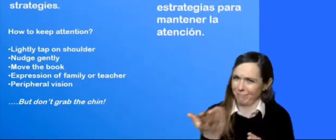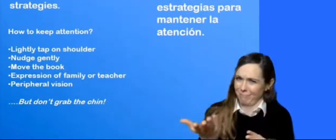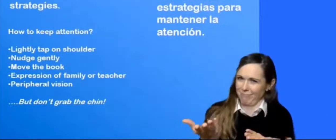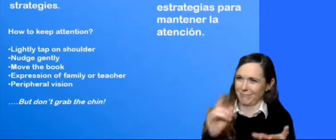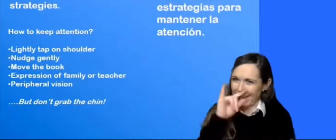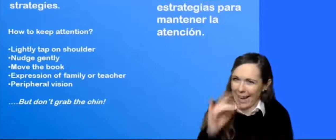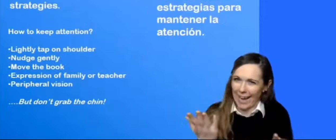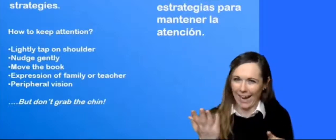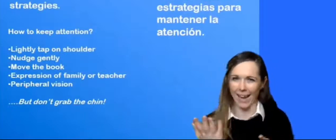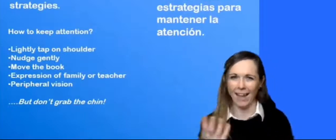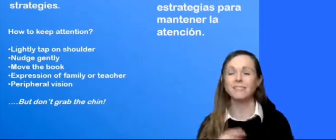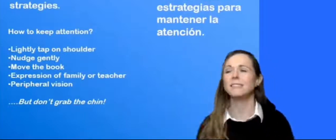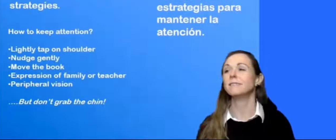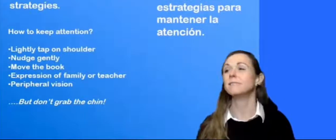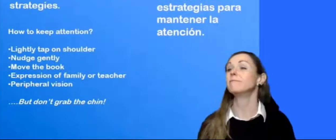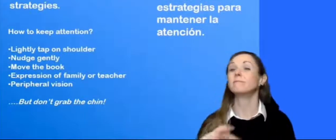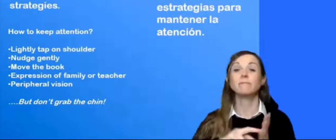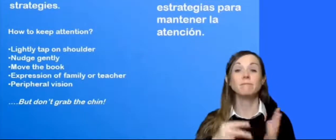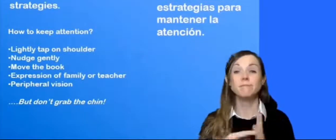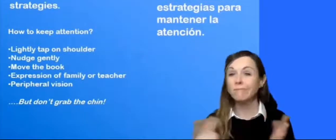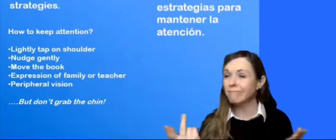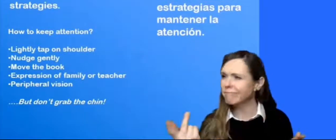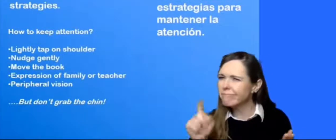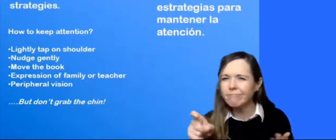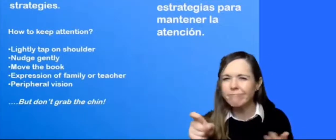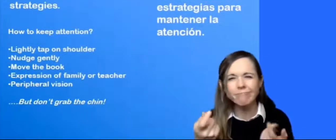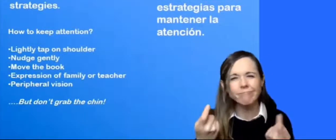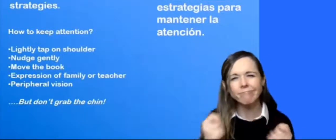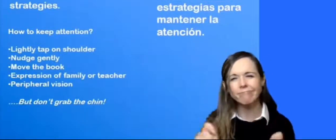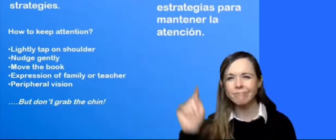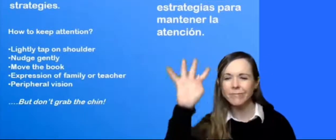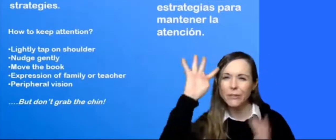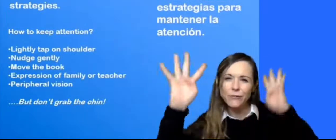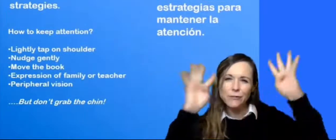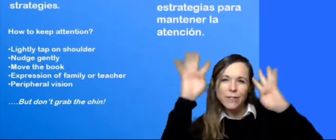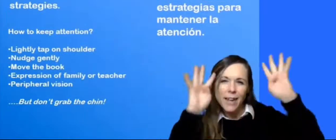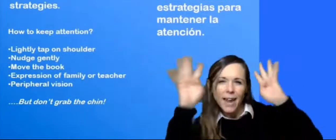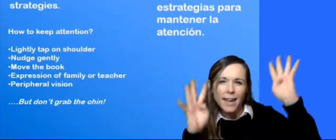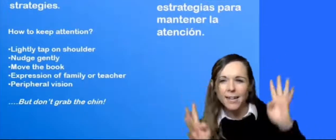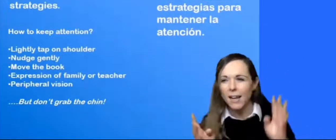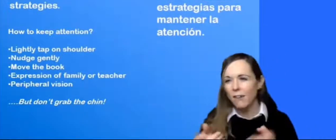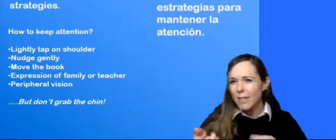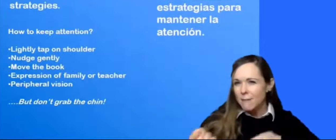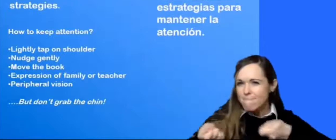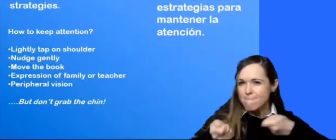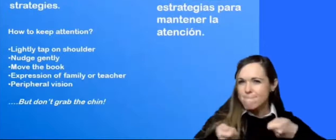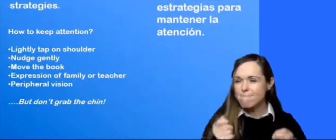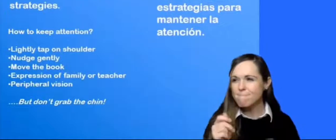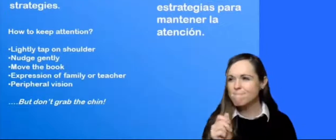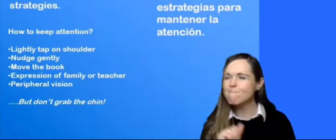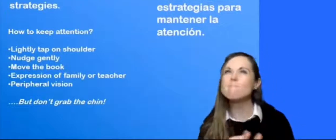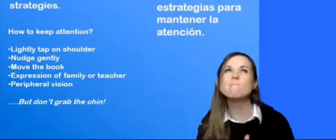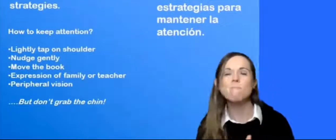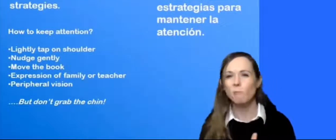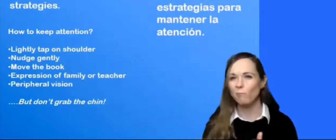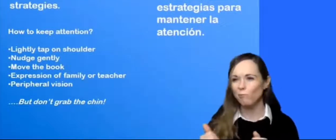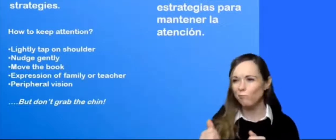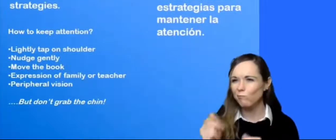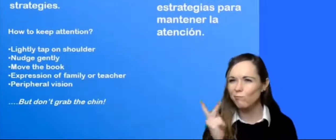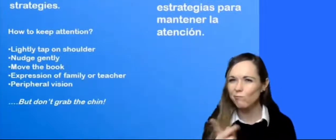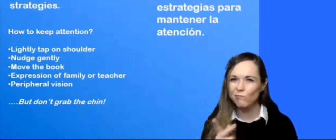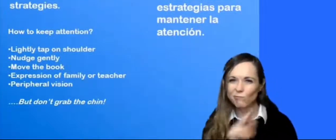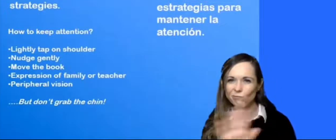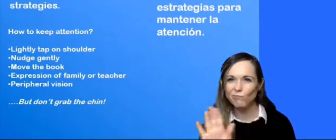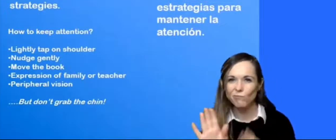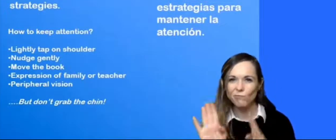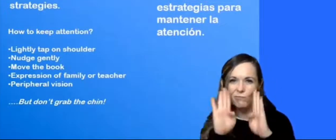Deaf readers know that all children struggle with keeping their attention.